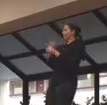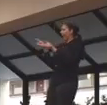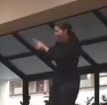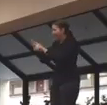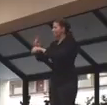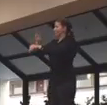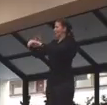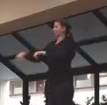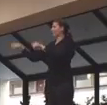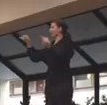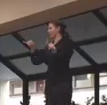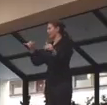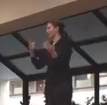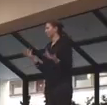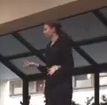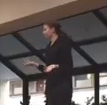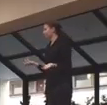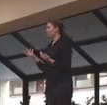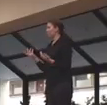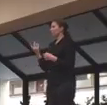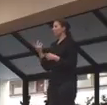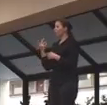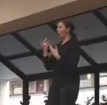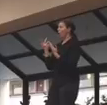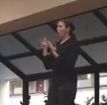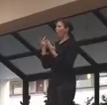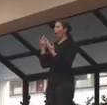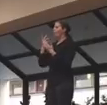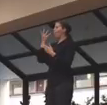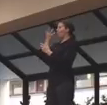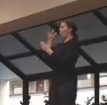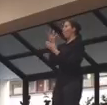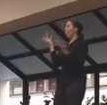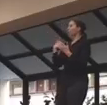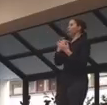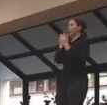is BEI what we want as our national standard?